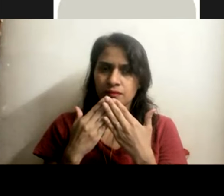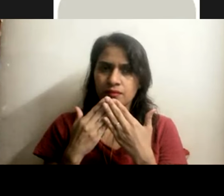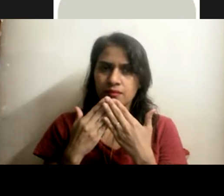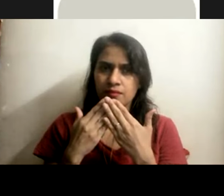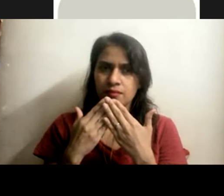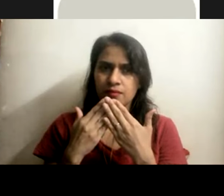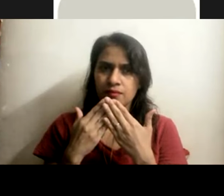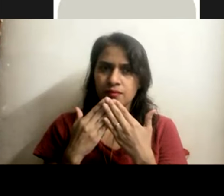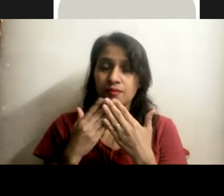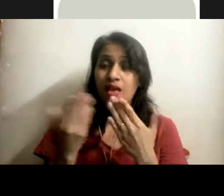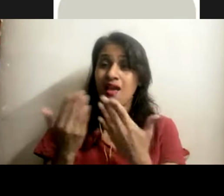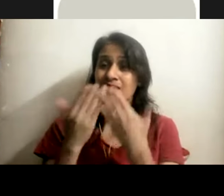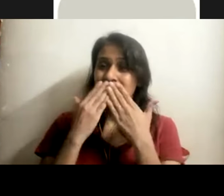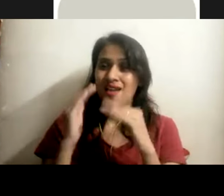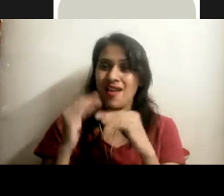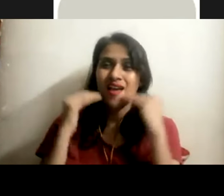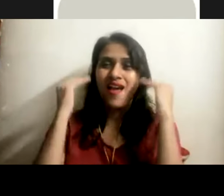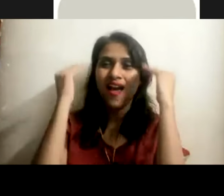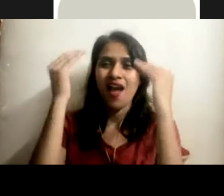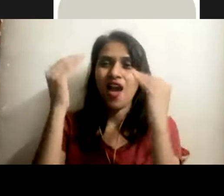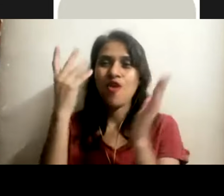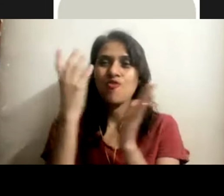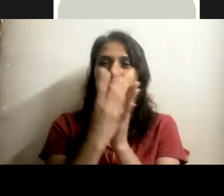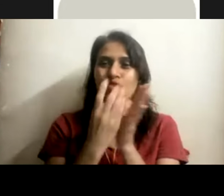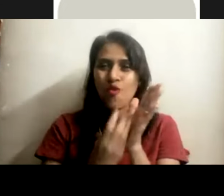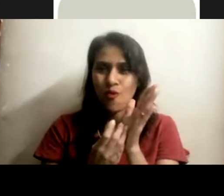trends of higher education, the courses that